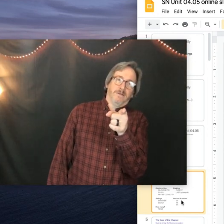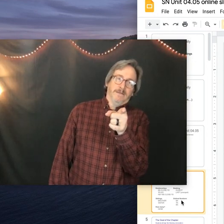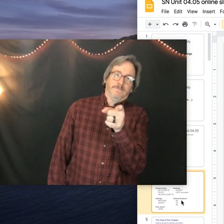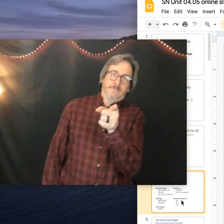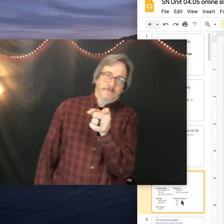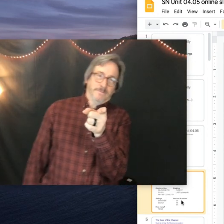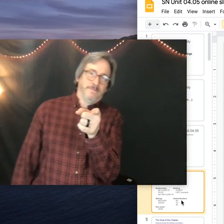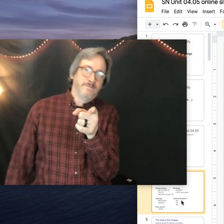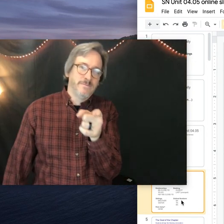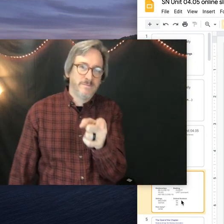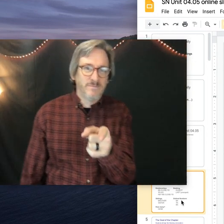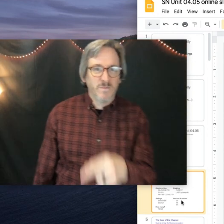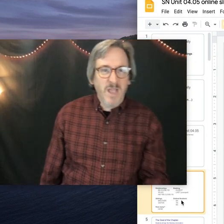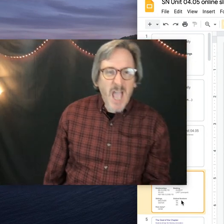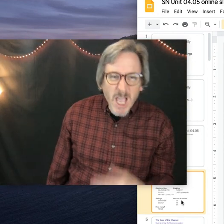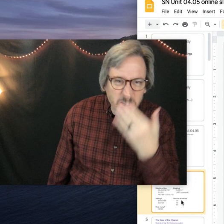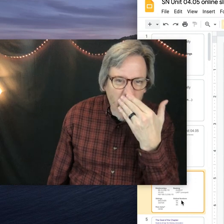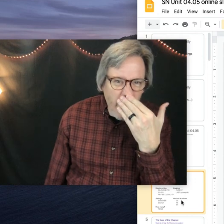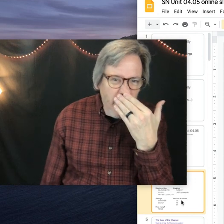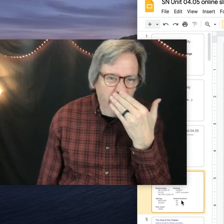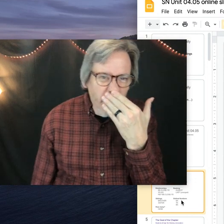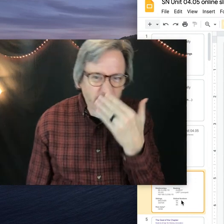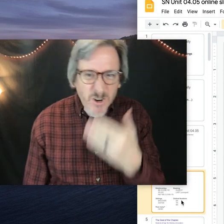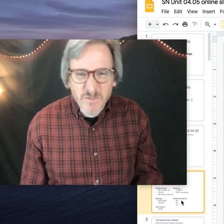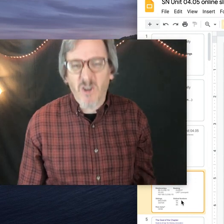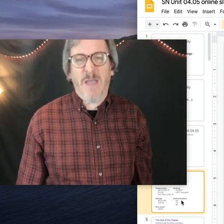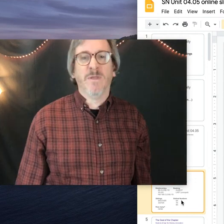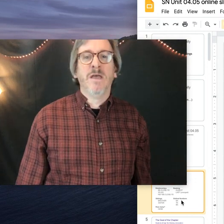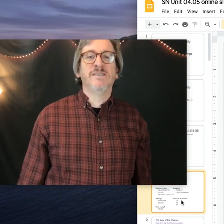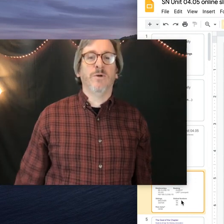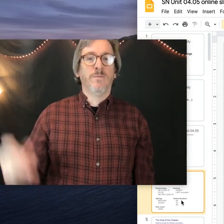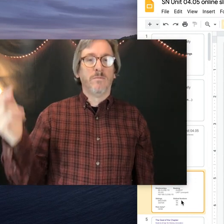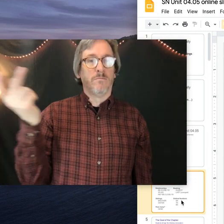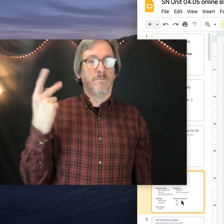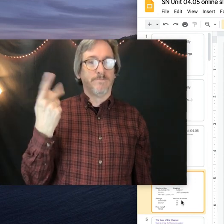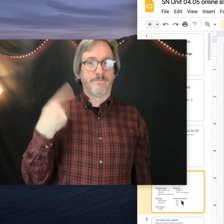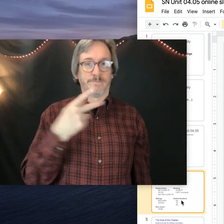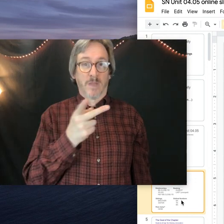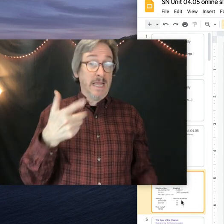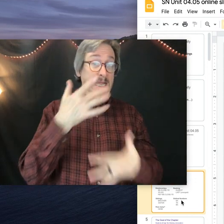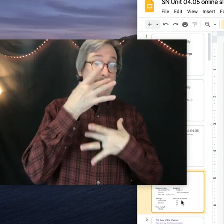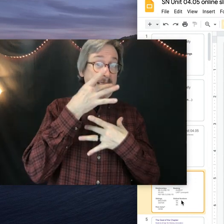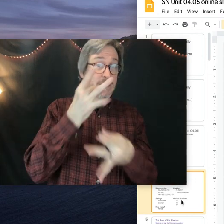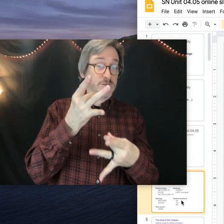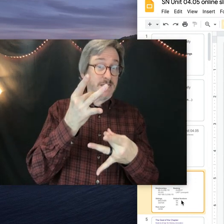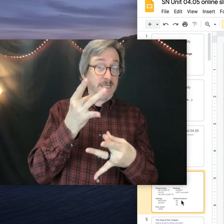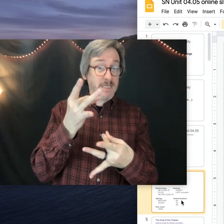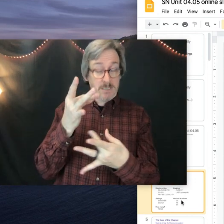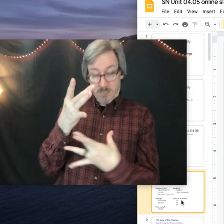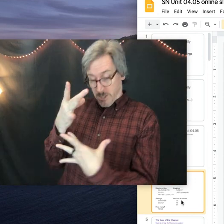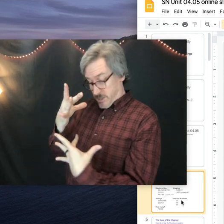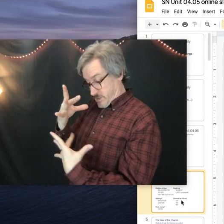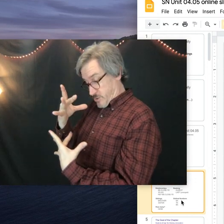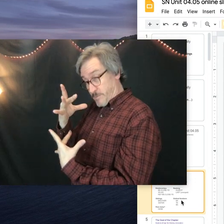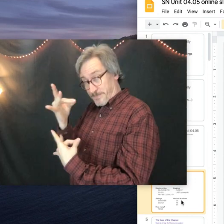I heard that. He's not a teacher either. Okay, so interesting.